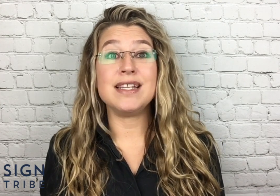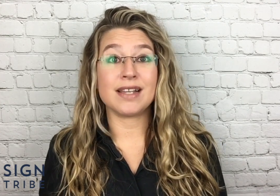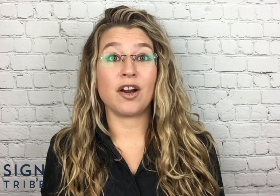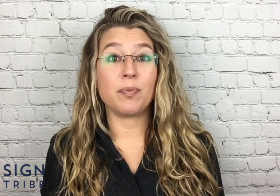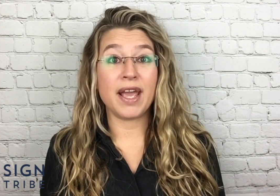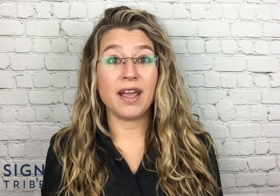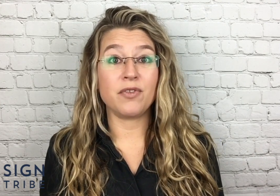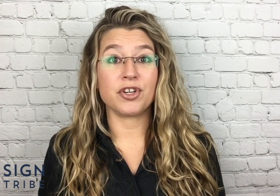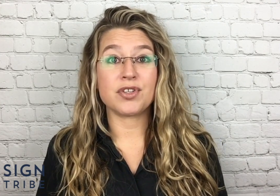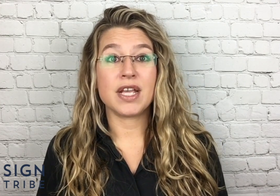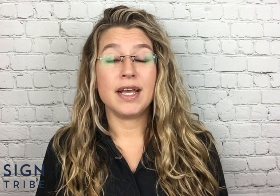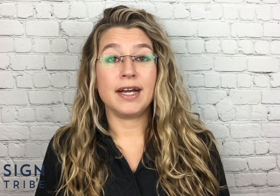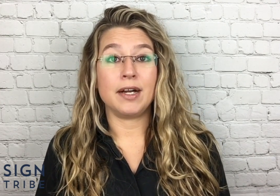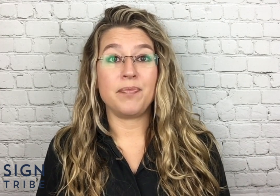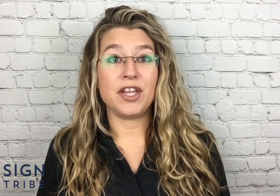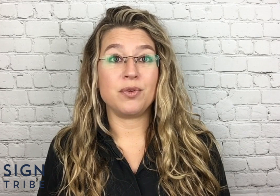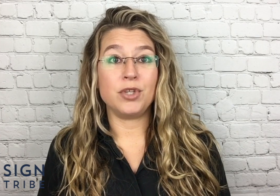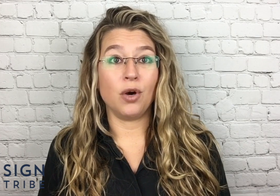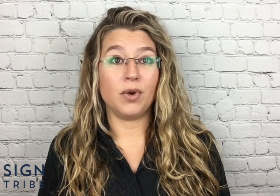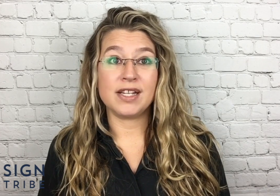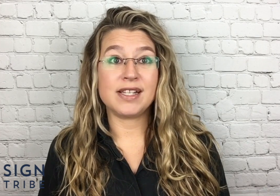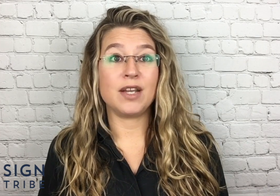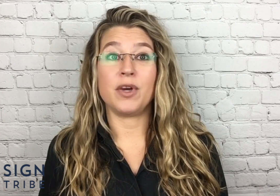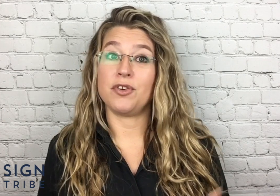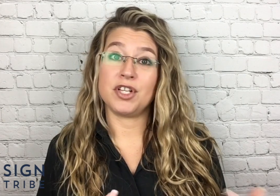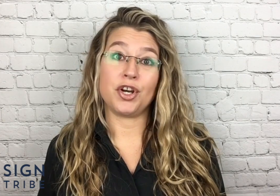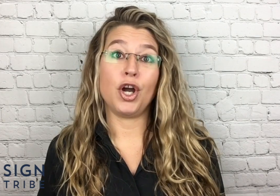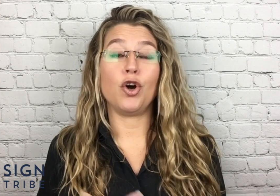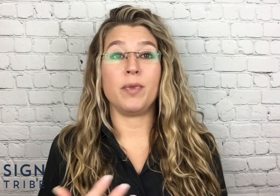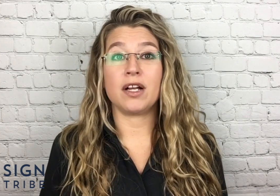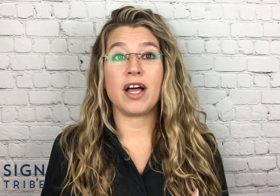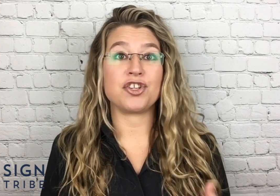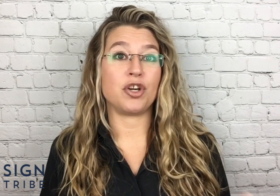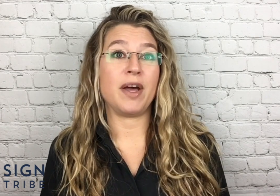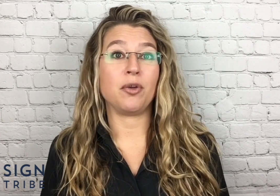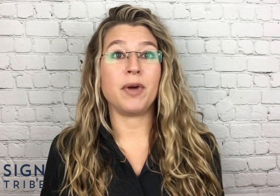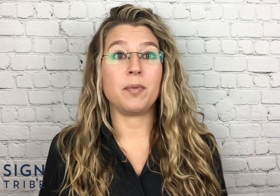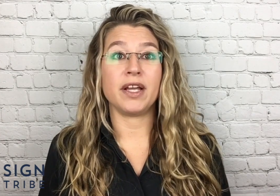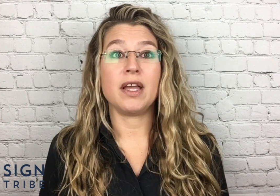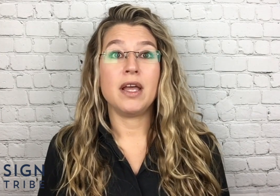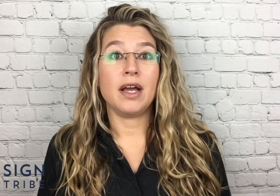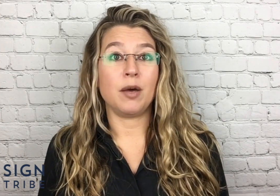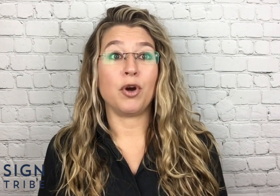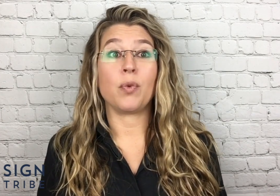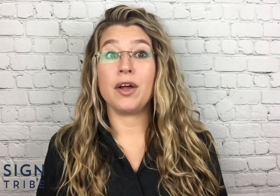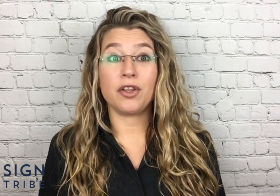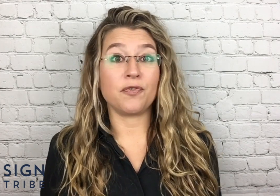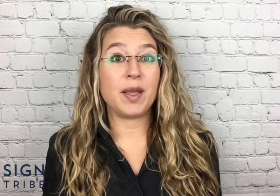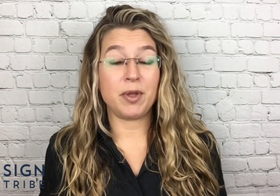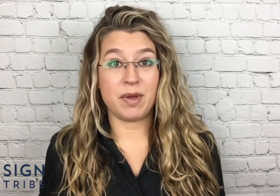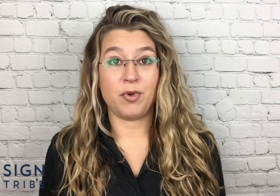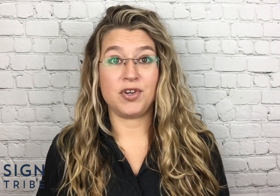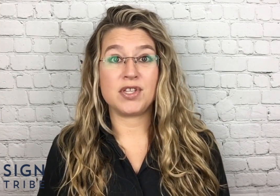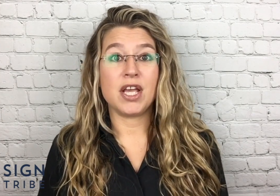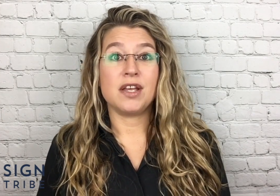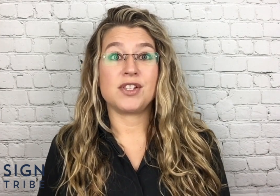undesired behaviors that you don't want to see, whether it's in your home, in the classroom, out in public, around other family members.